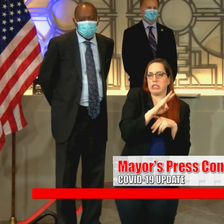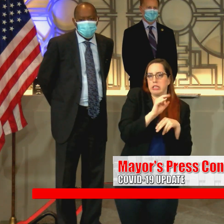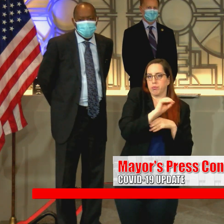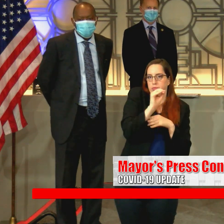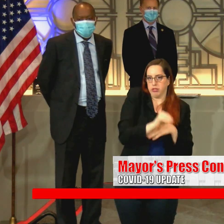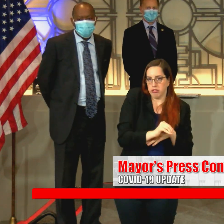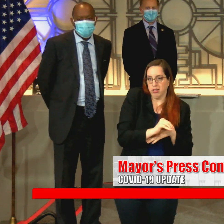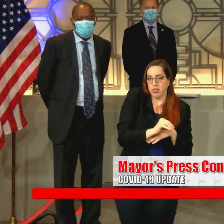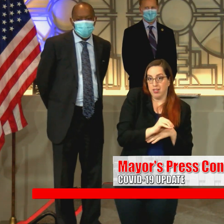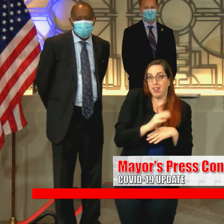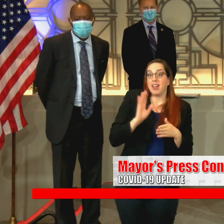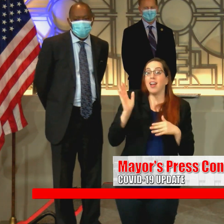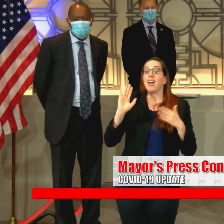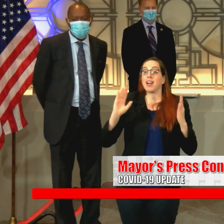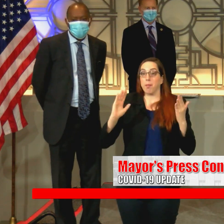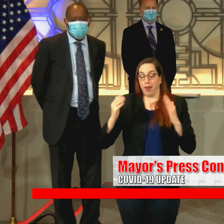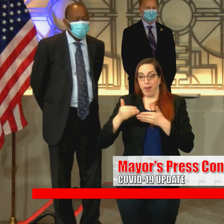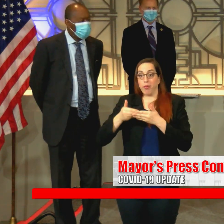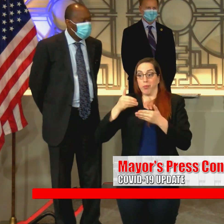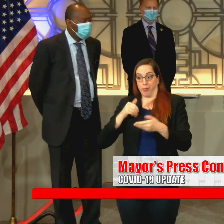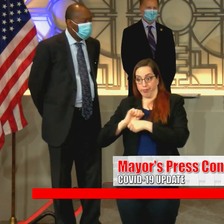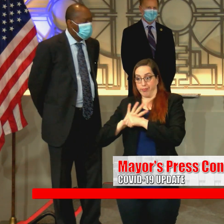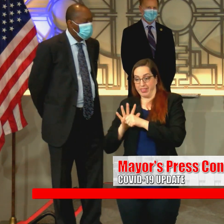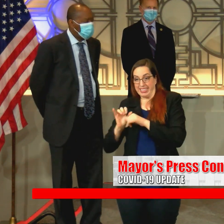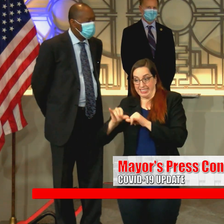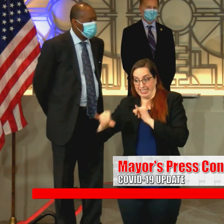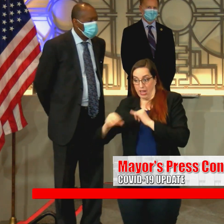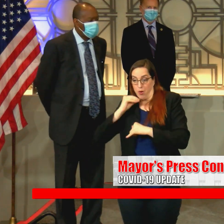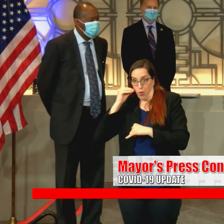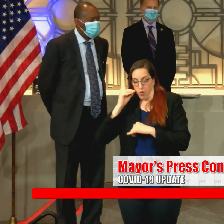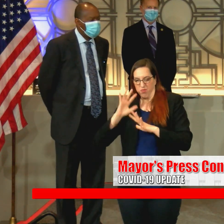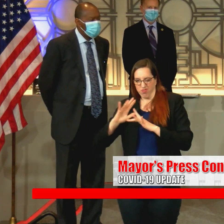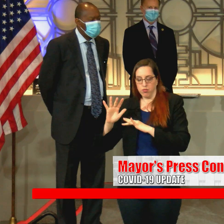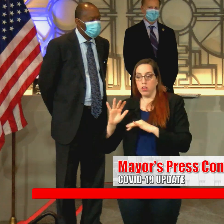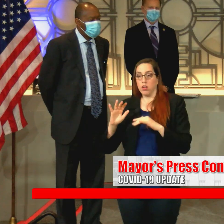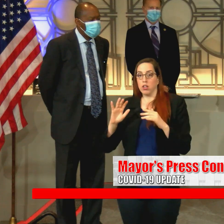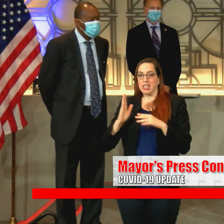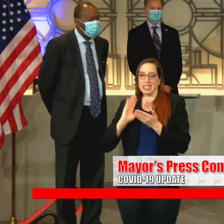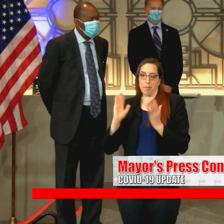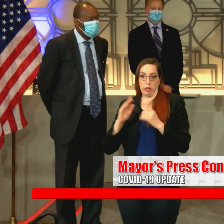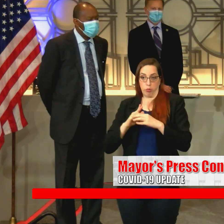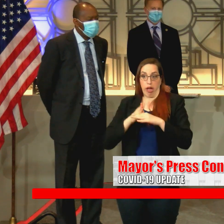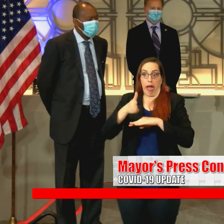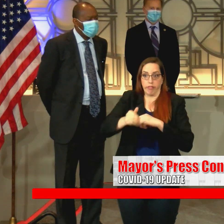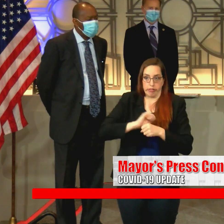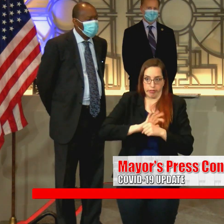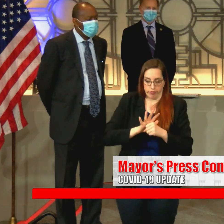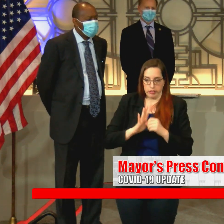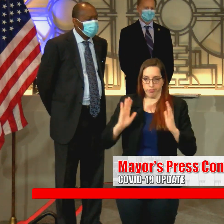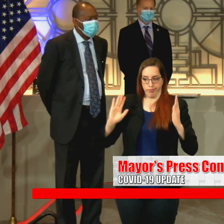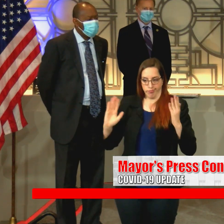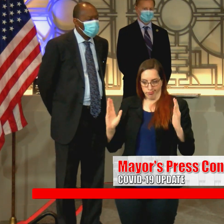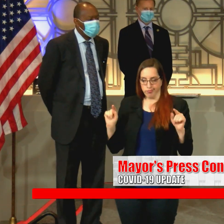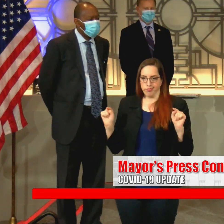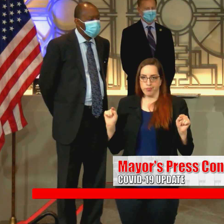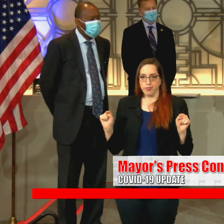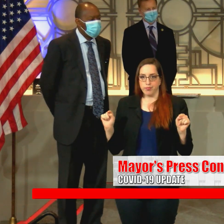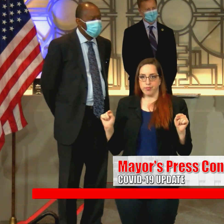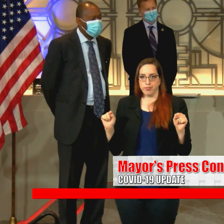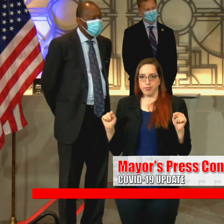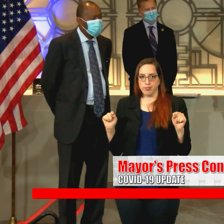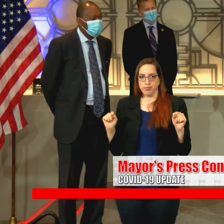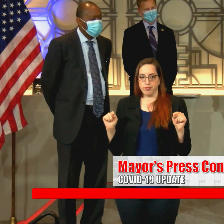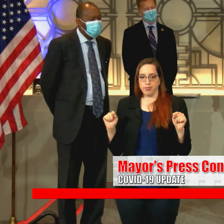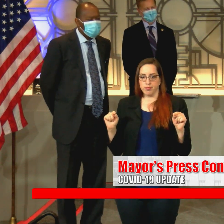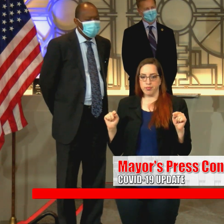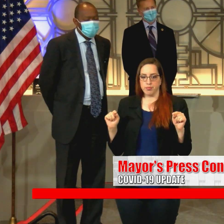and our stay-at-home essential function order versus post-COVID, we have time frame in